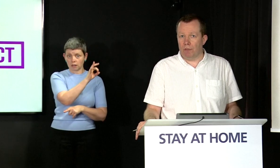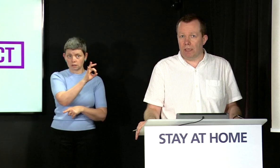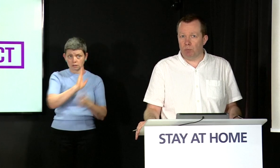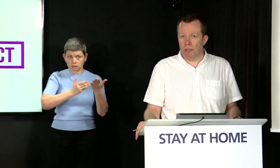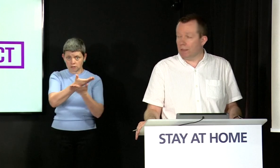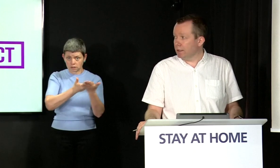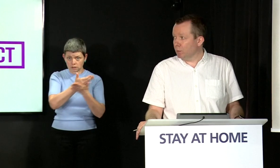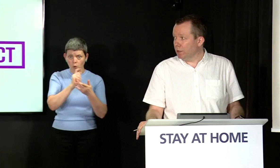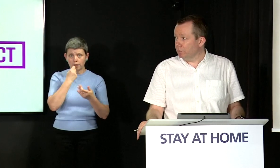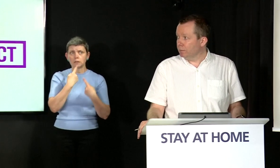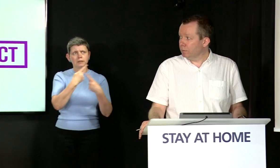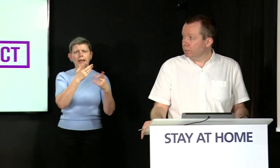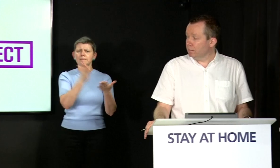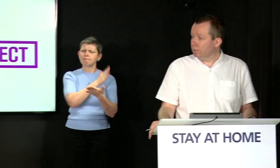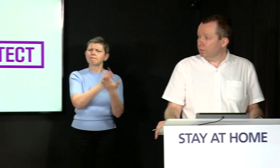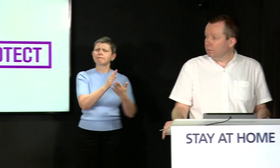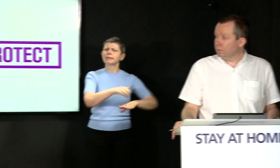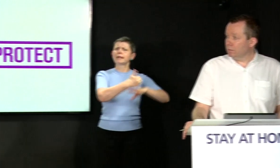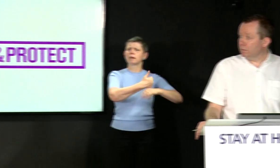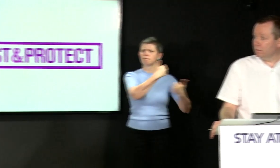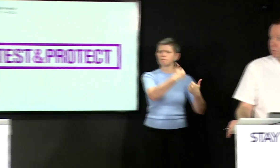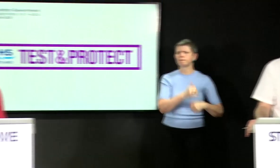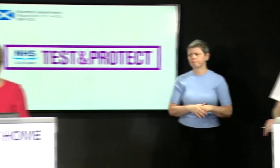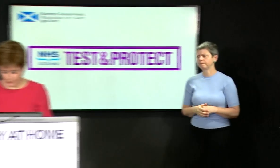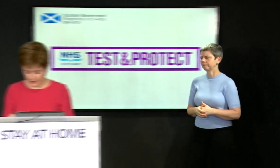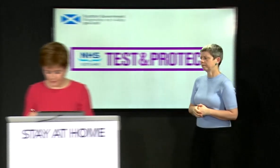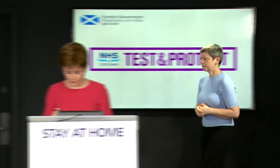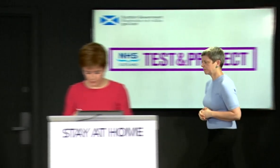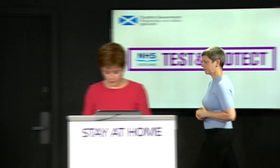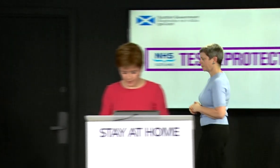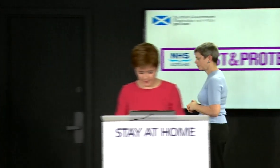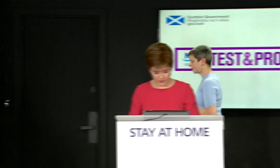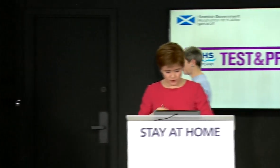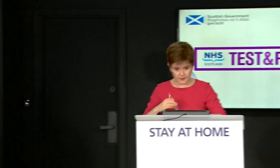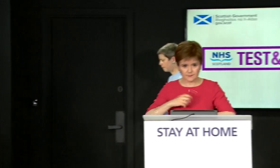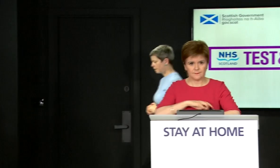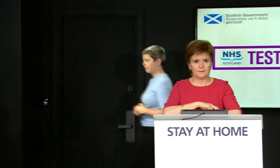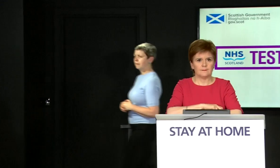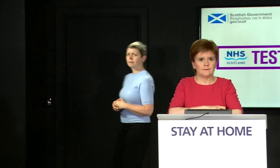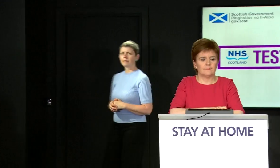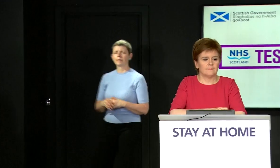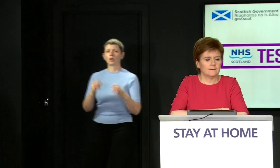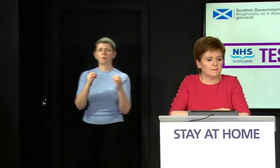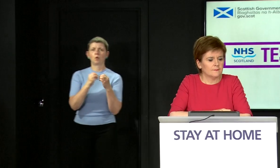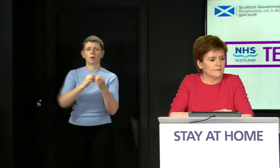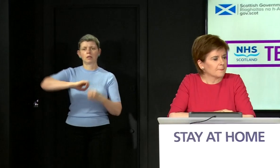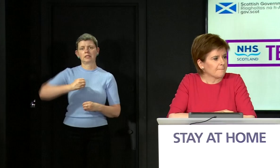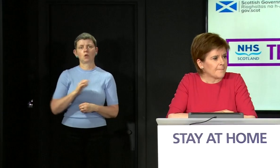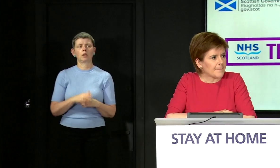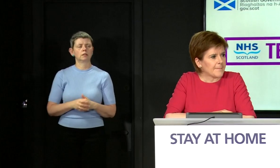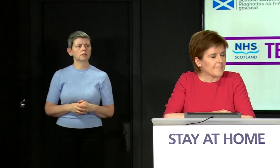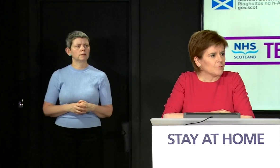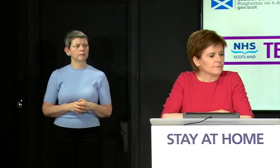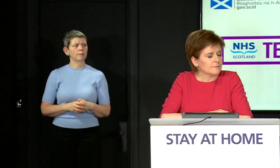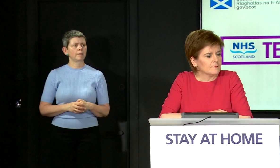that everything is in place that needs to be. OK, thanks. Kenny McBride from Broadcasting Scotland. Thank you,